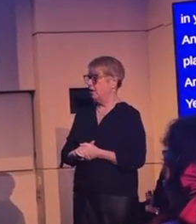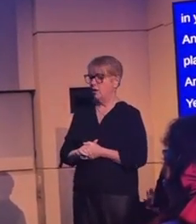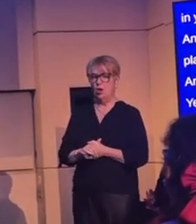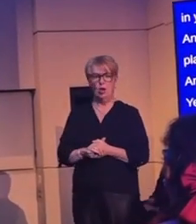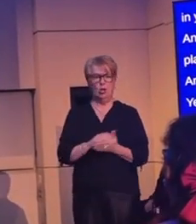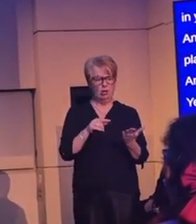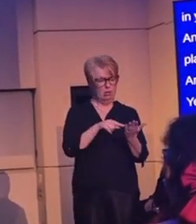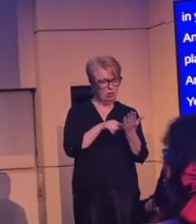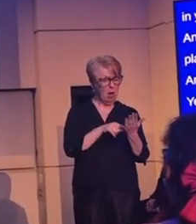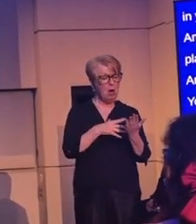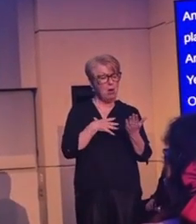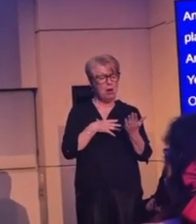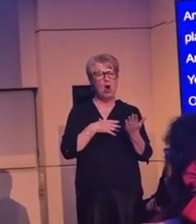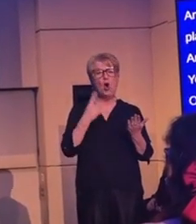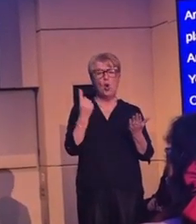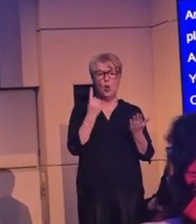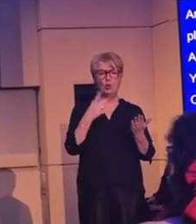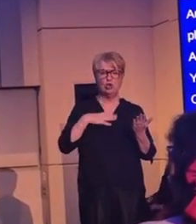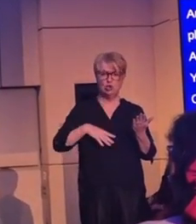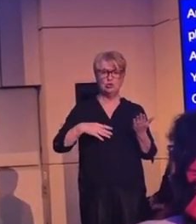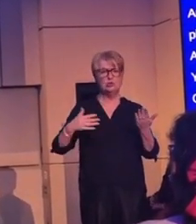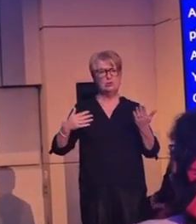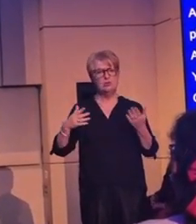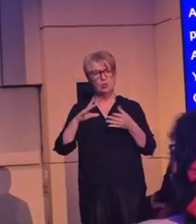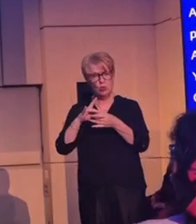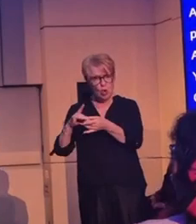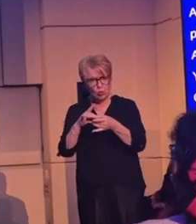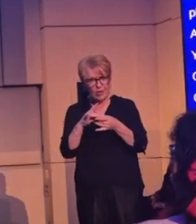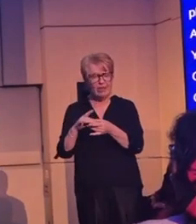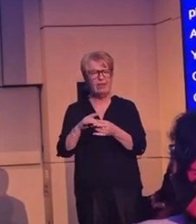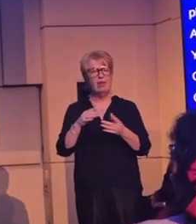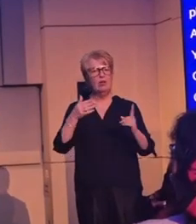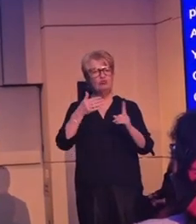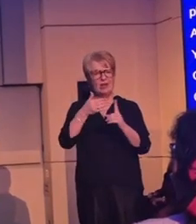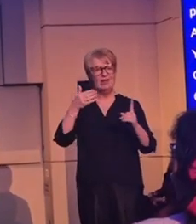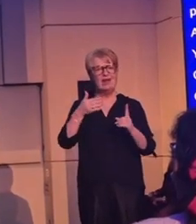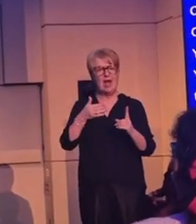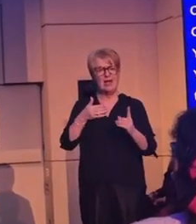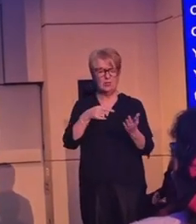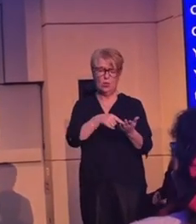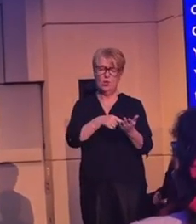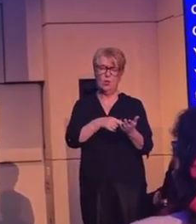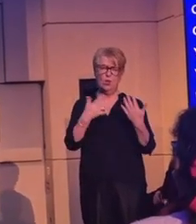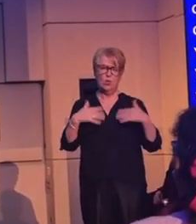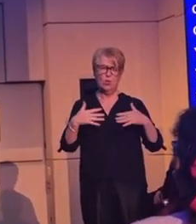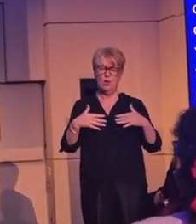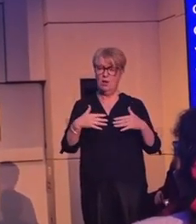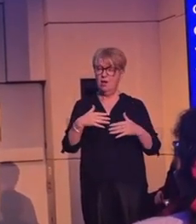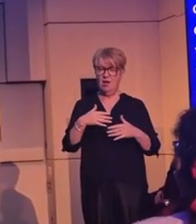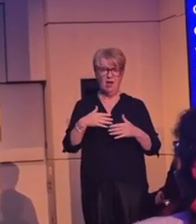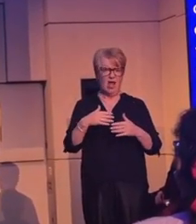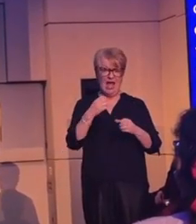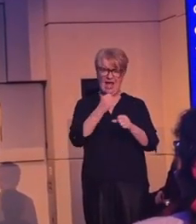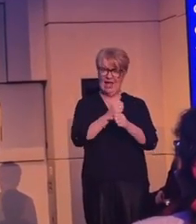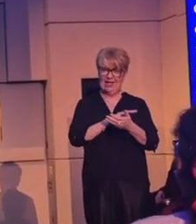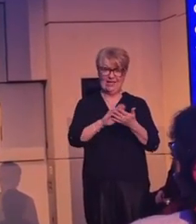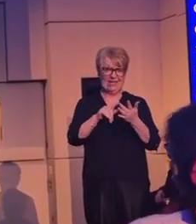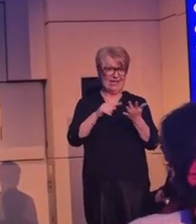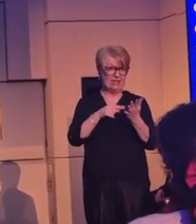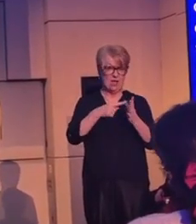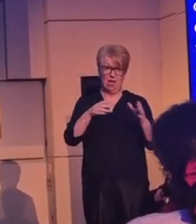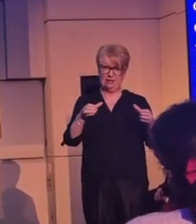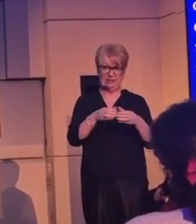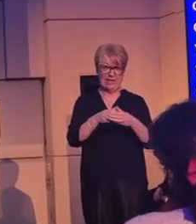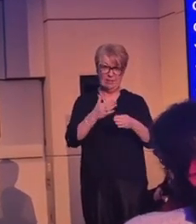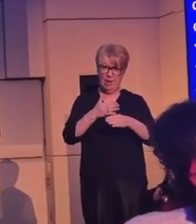and look upon. And I need to recognise and acknowledge the hard work that the GITA team have been doing